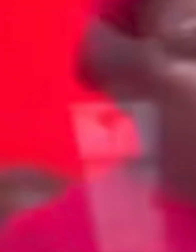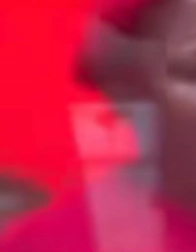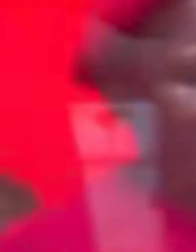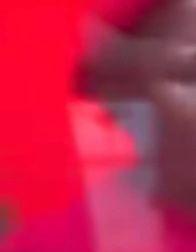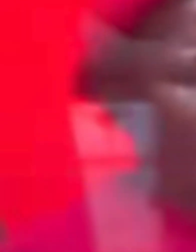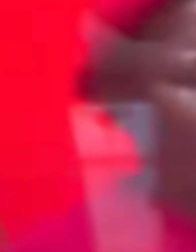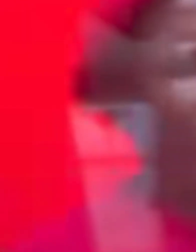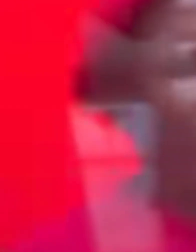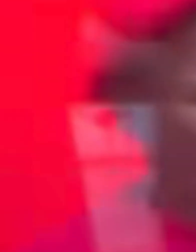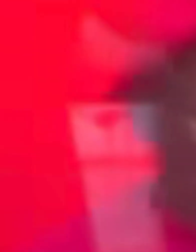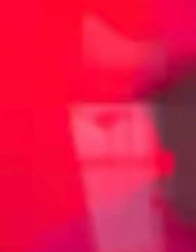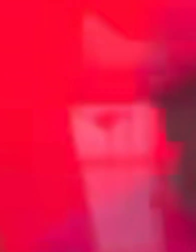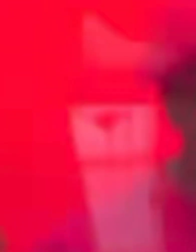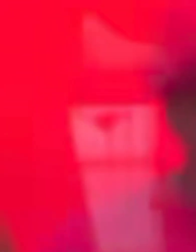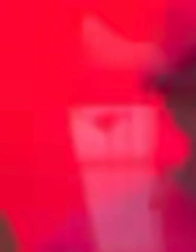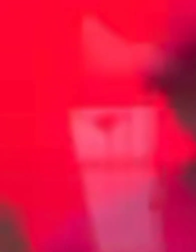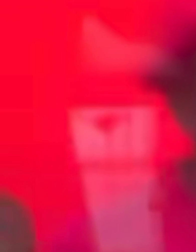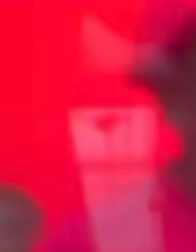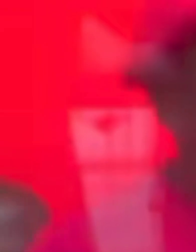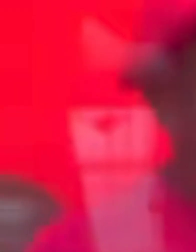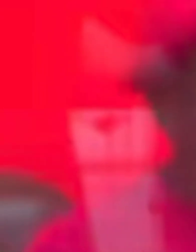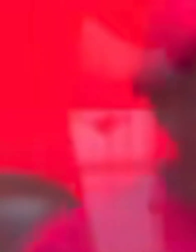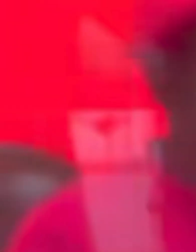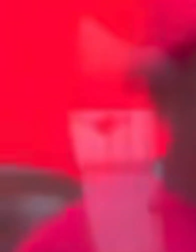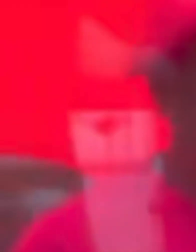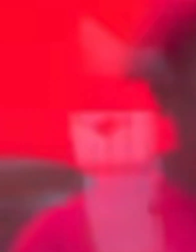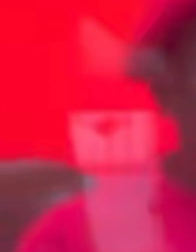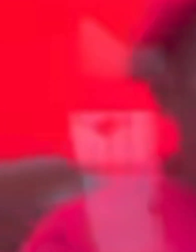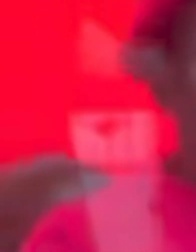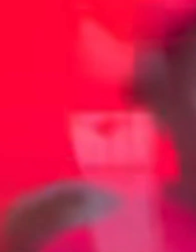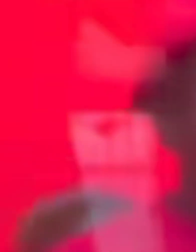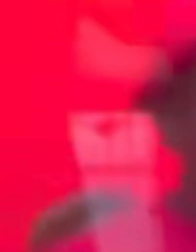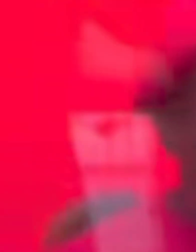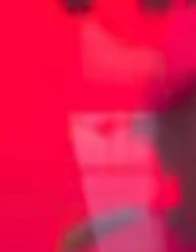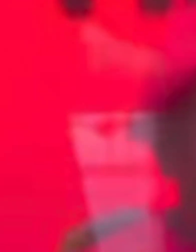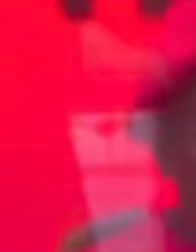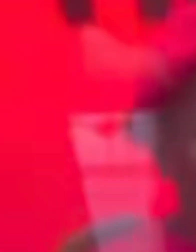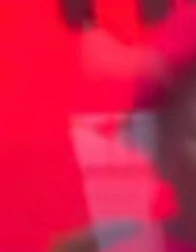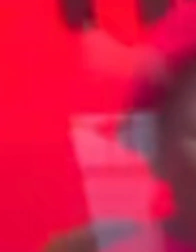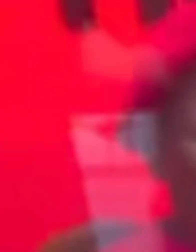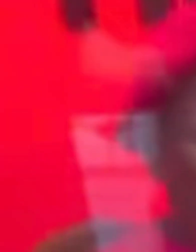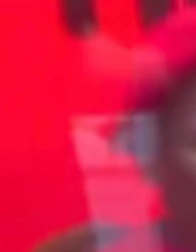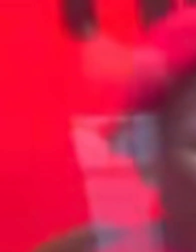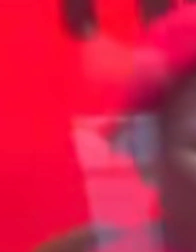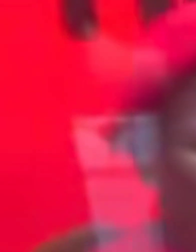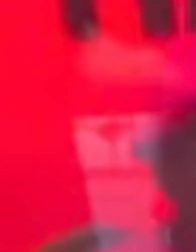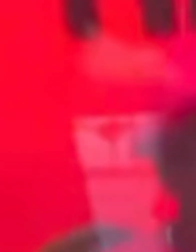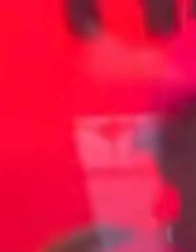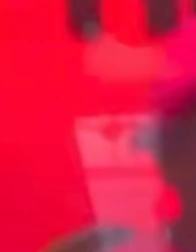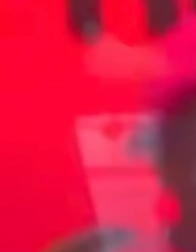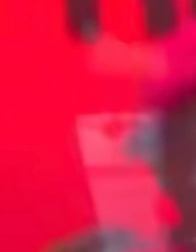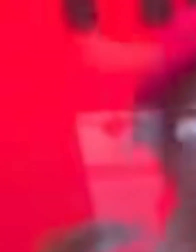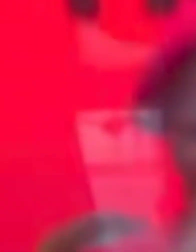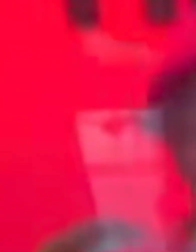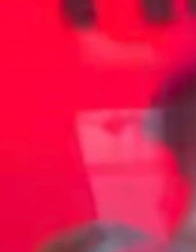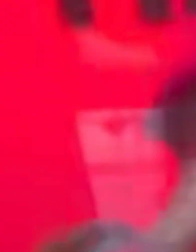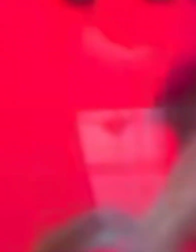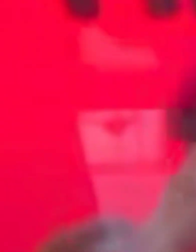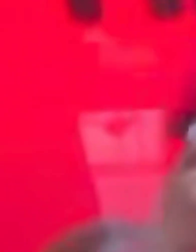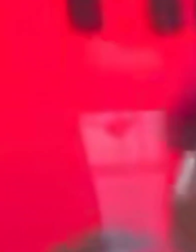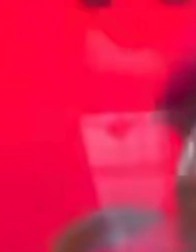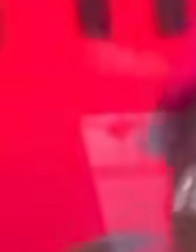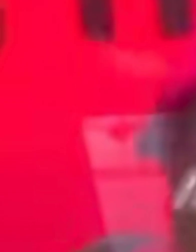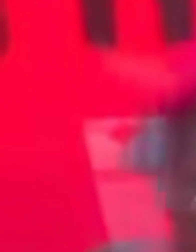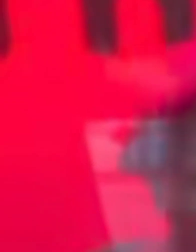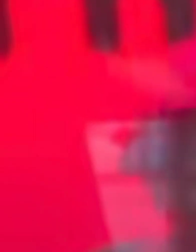and speak about other people's sickness. Like, example, Mashatile, who collapsed. He says that he's so eating a distance that Mashatile is